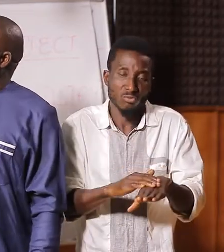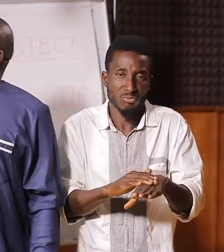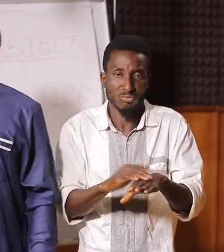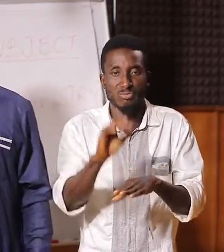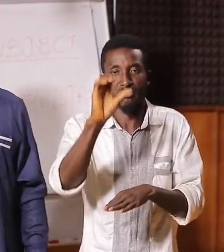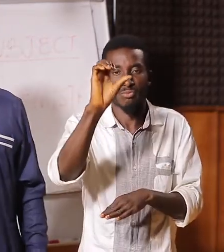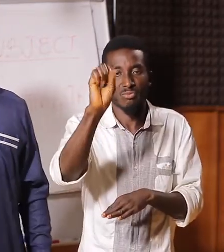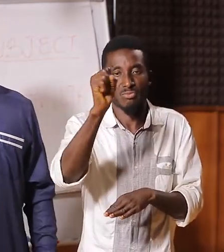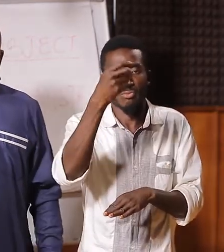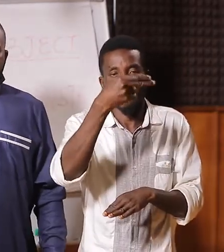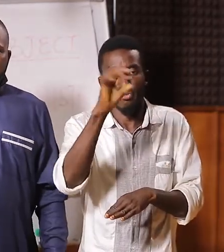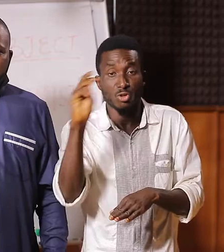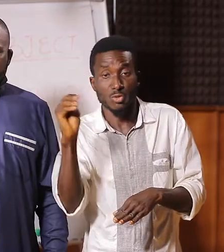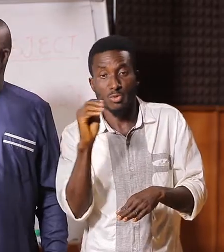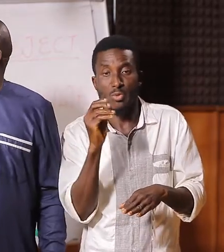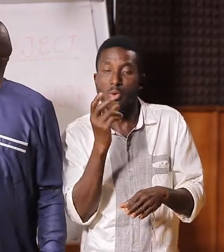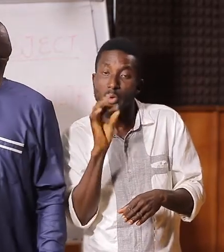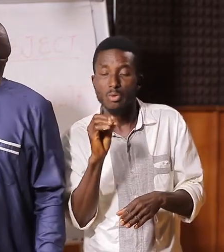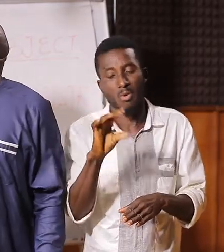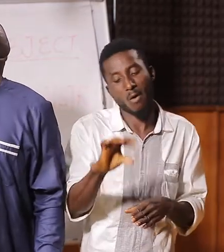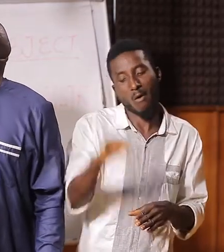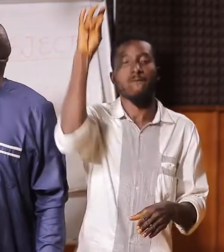we're talking about this petroleum product,